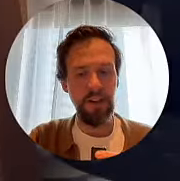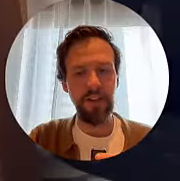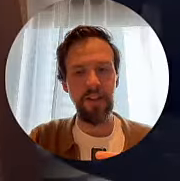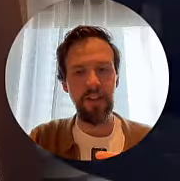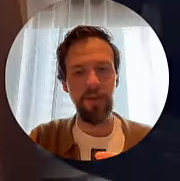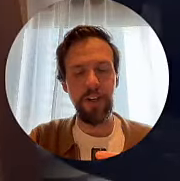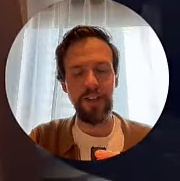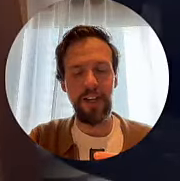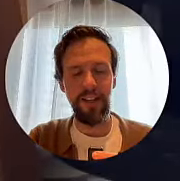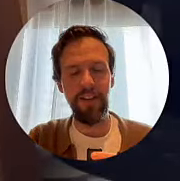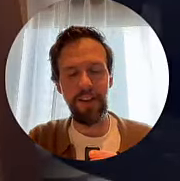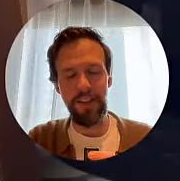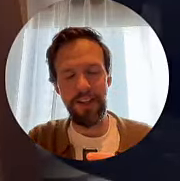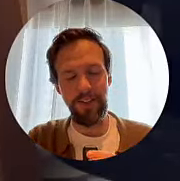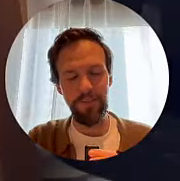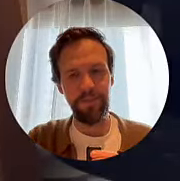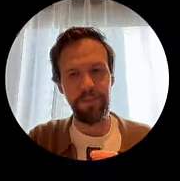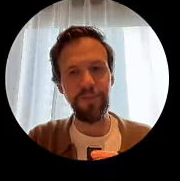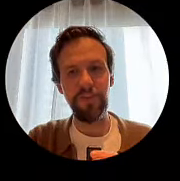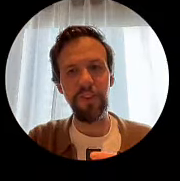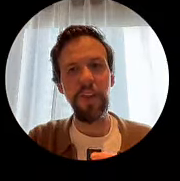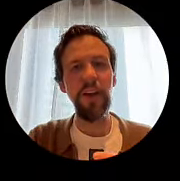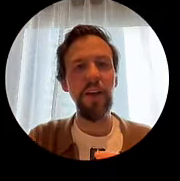my friends can attest.